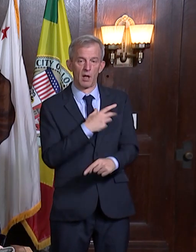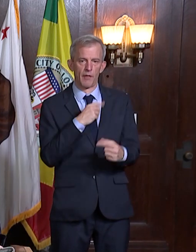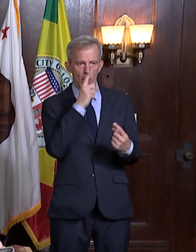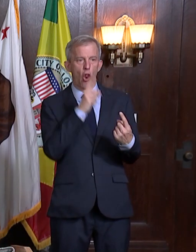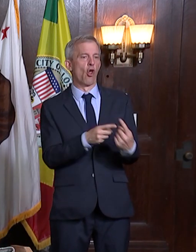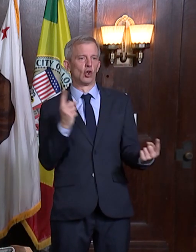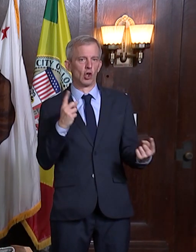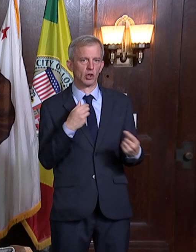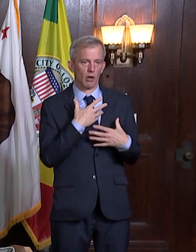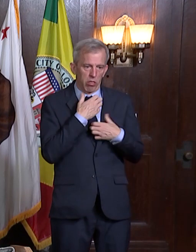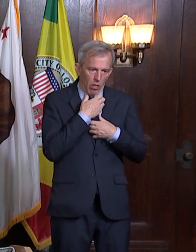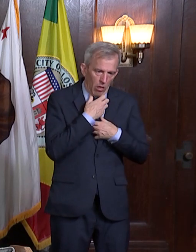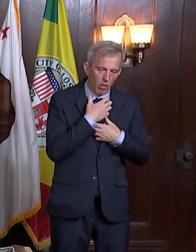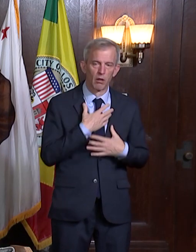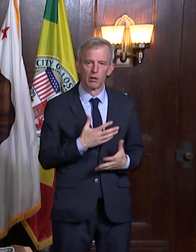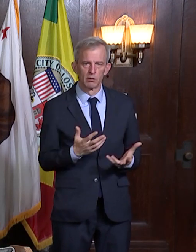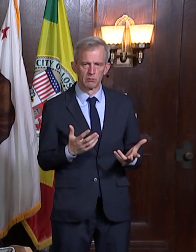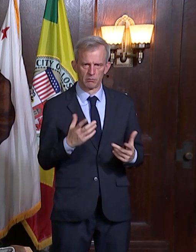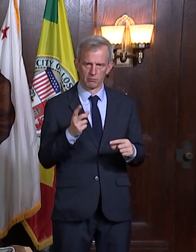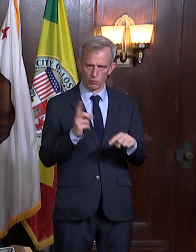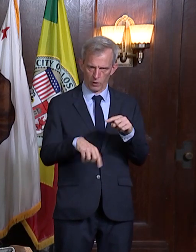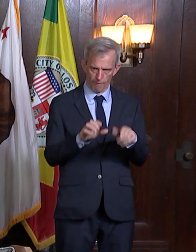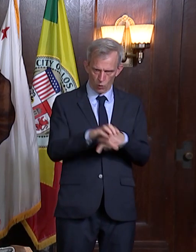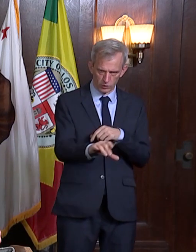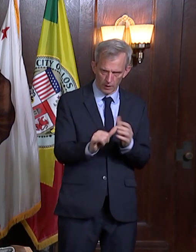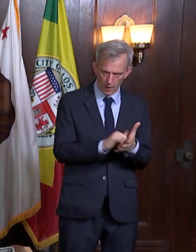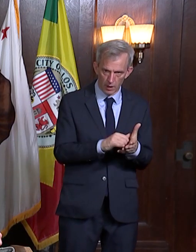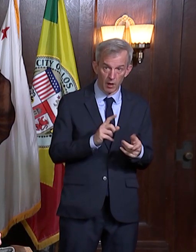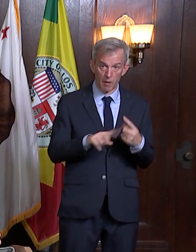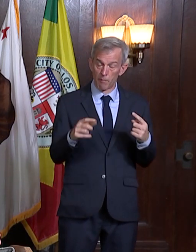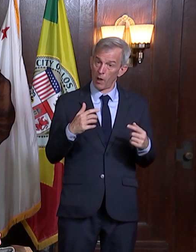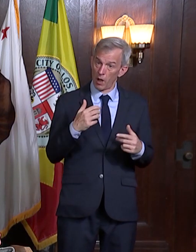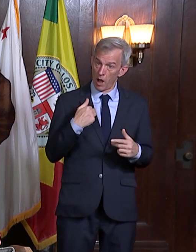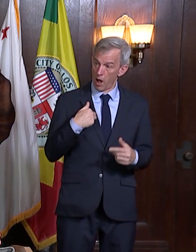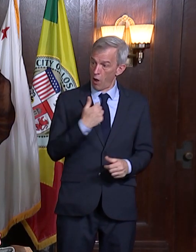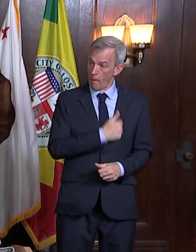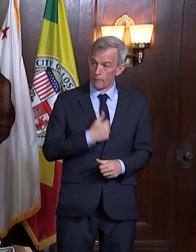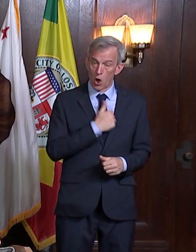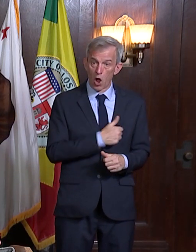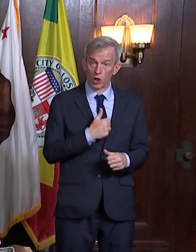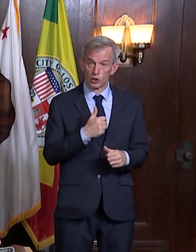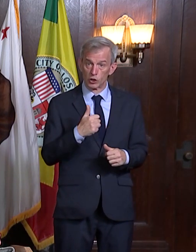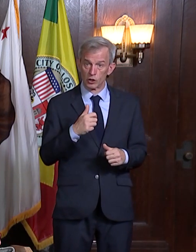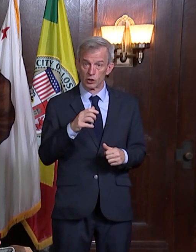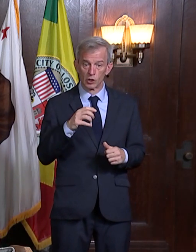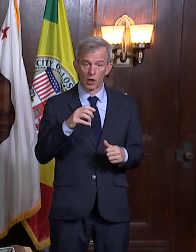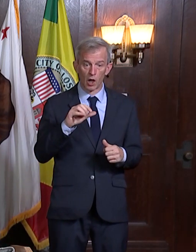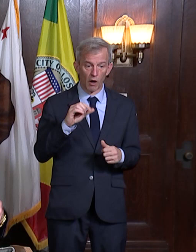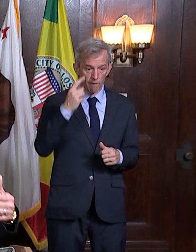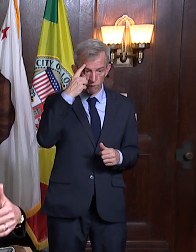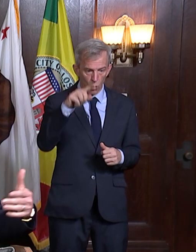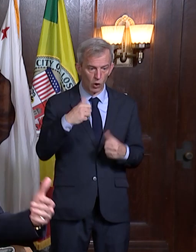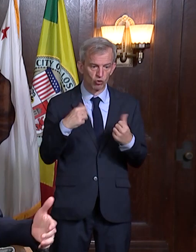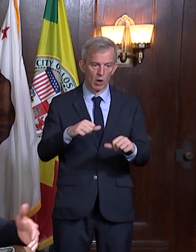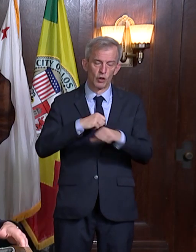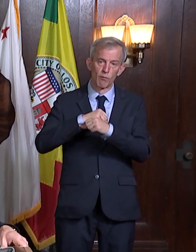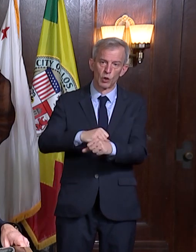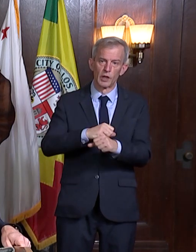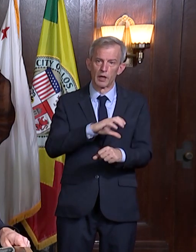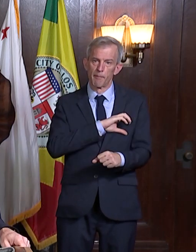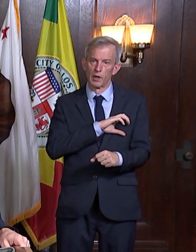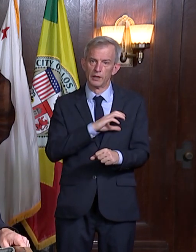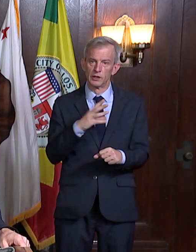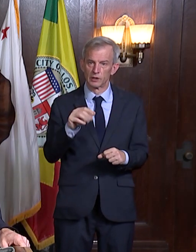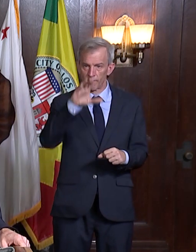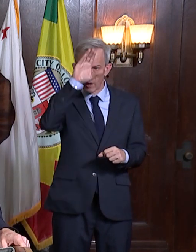for protecting our firefighters and our police officers from the #1 killer of police officers and firefighters in this country, nor the people that they serve.